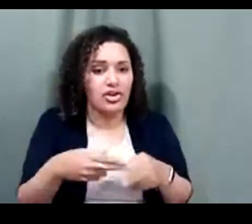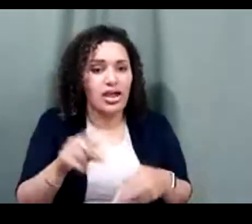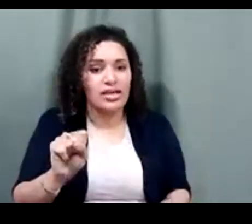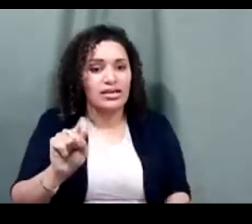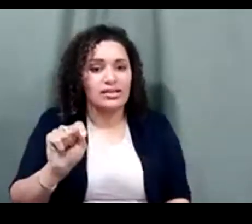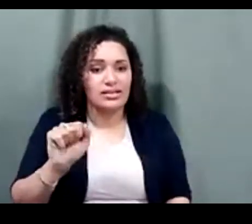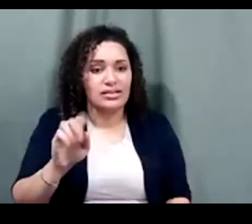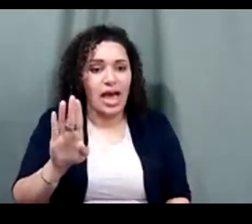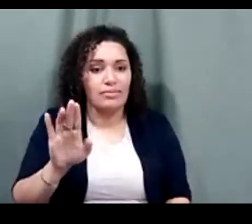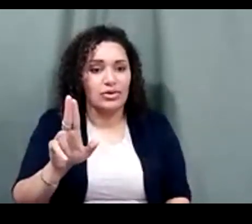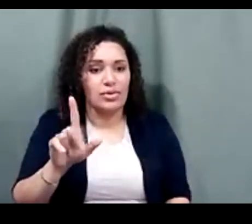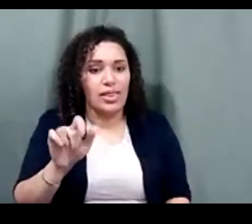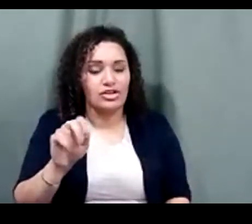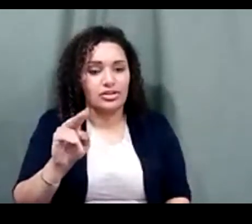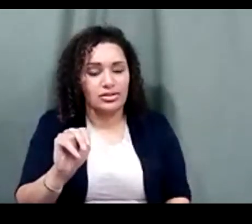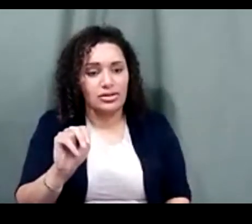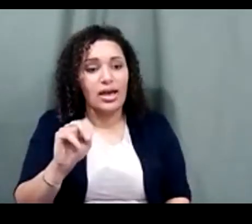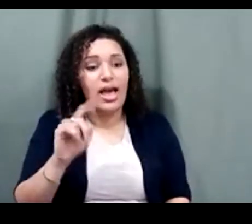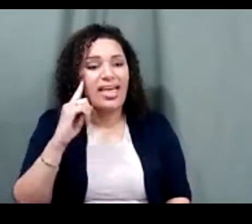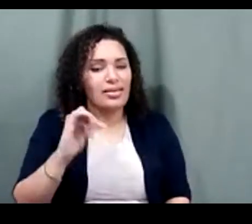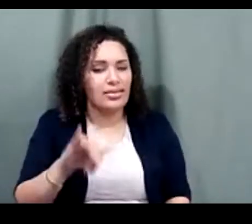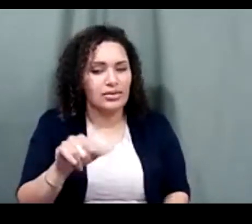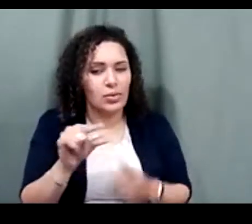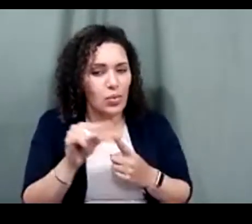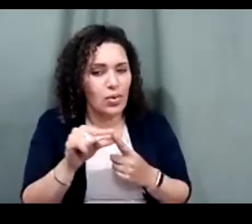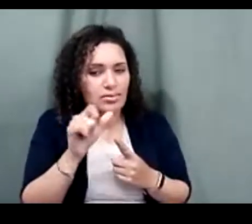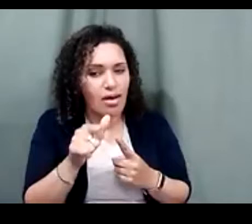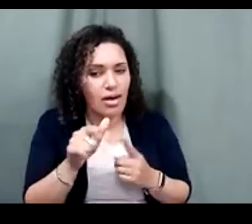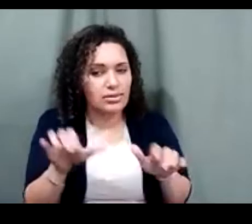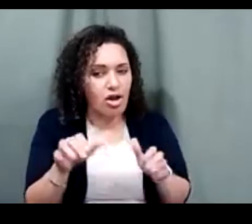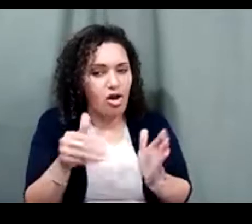stabulation, I think is the word. And it's not done very much.